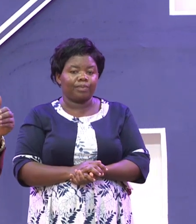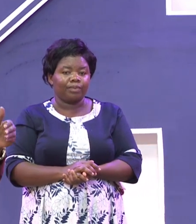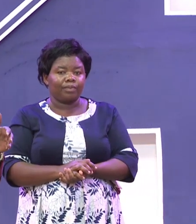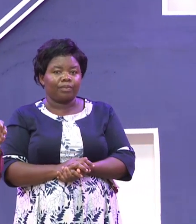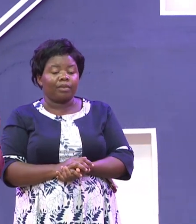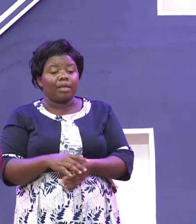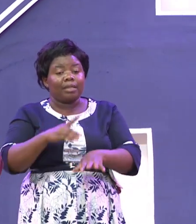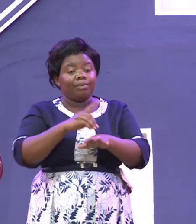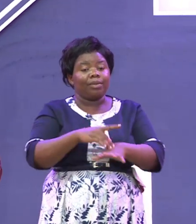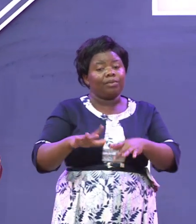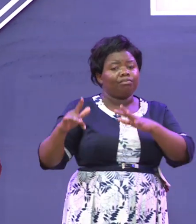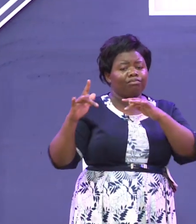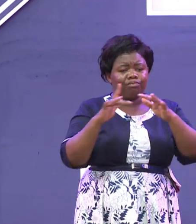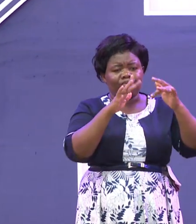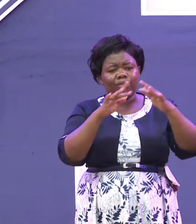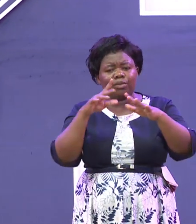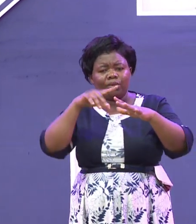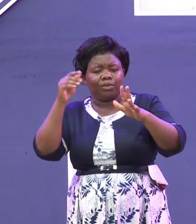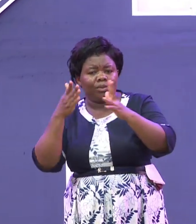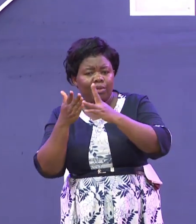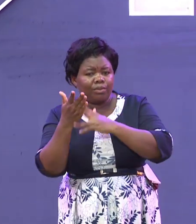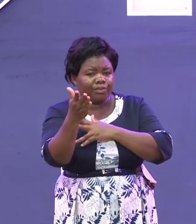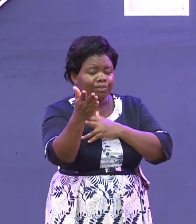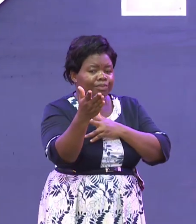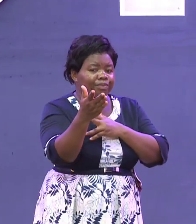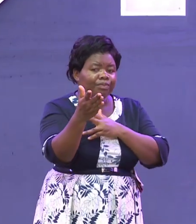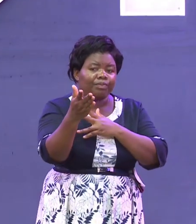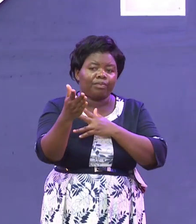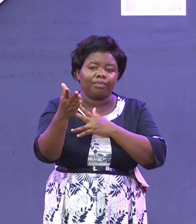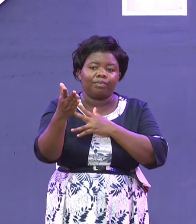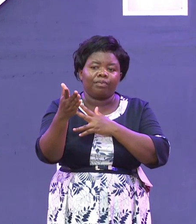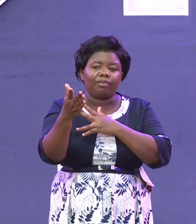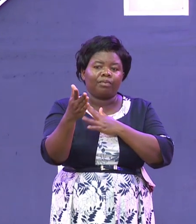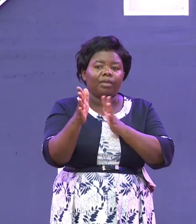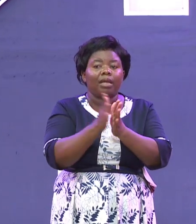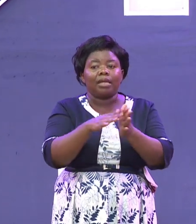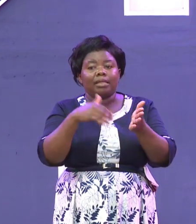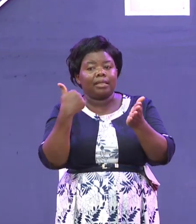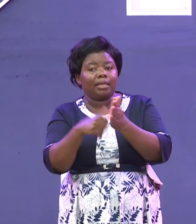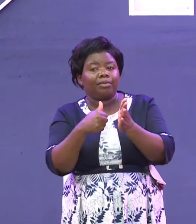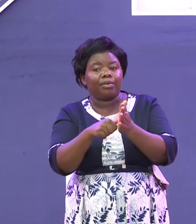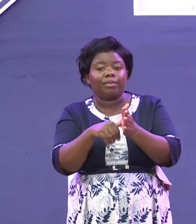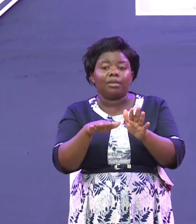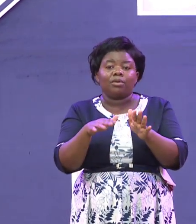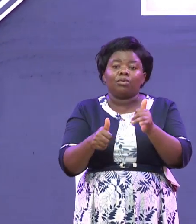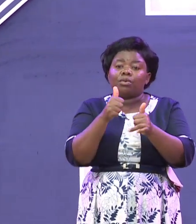Okusinziira ku ntalo z'azaayitamu. According to the battles he has been through. Okusinziira ku bizibu bye Katonda by'azaamuyisaamu.